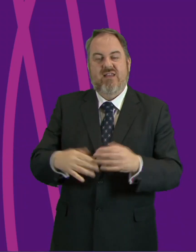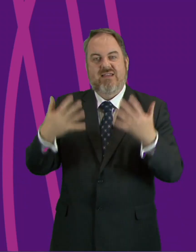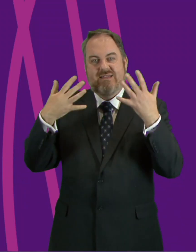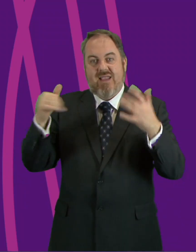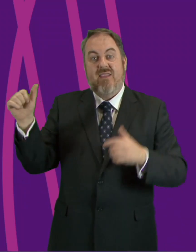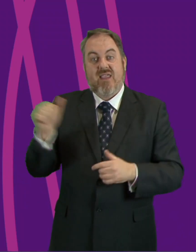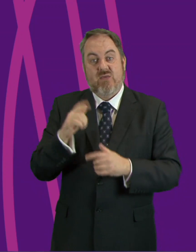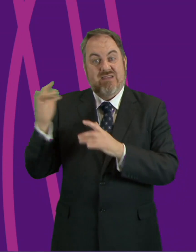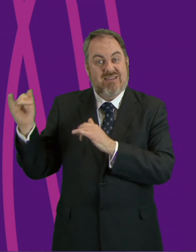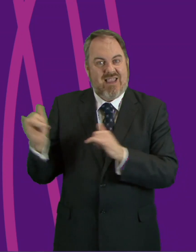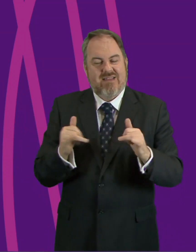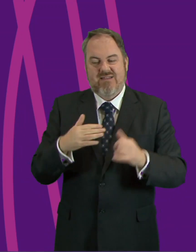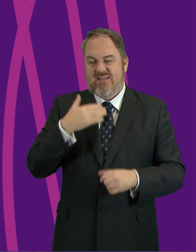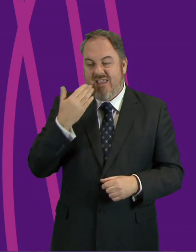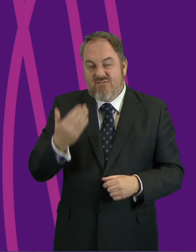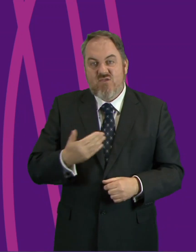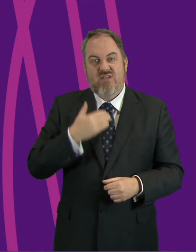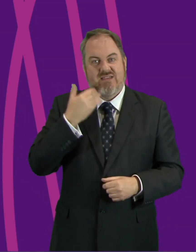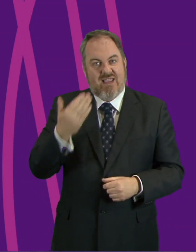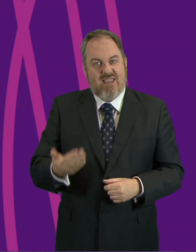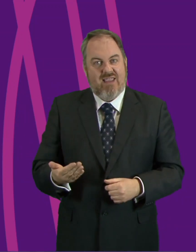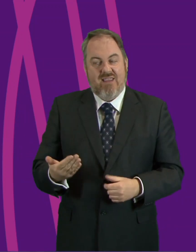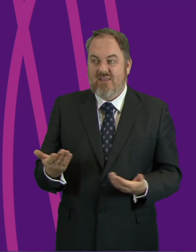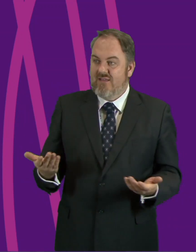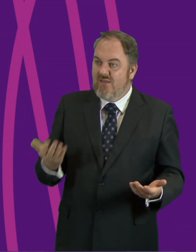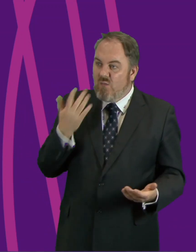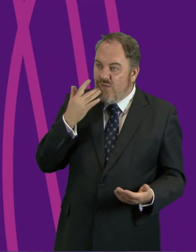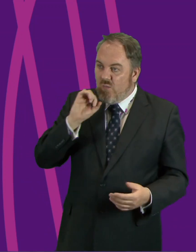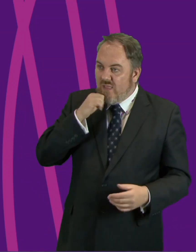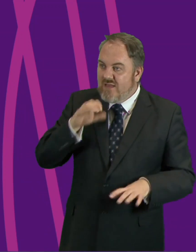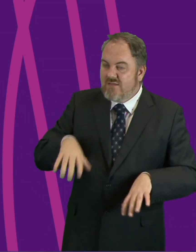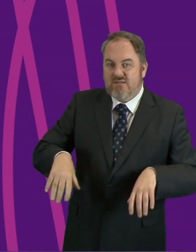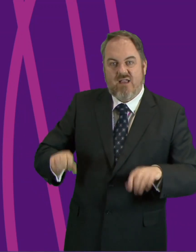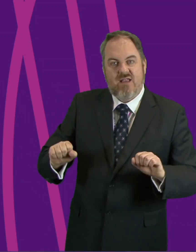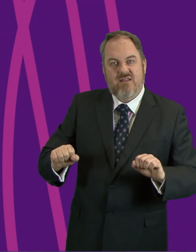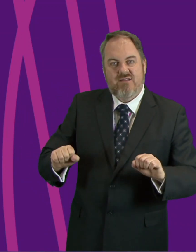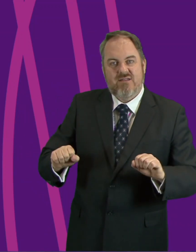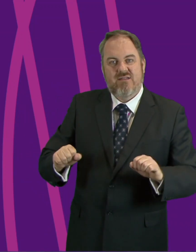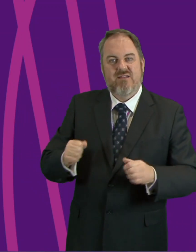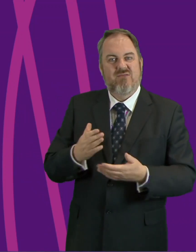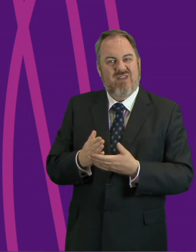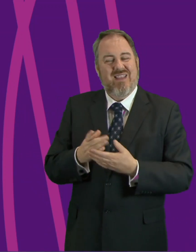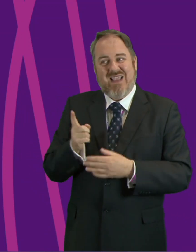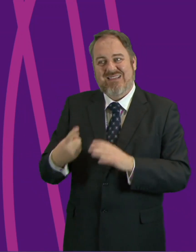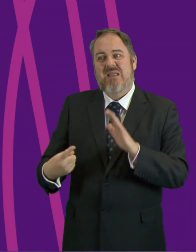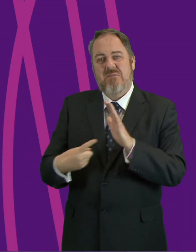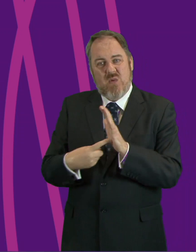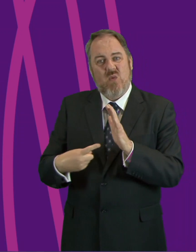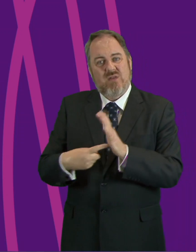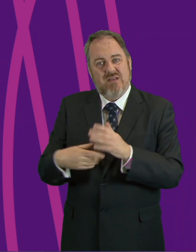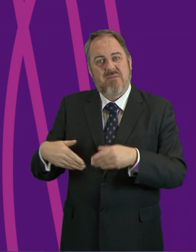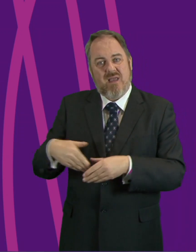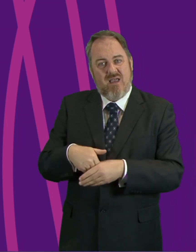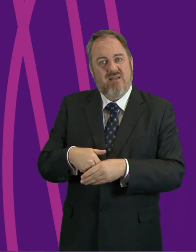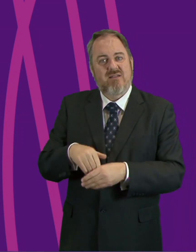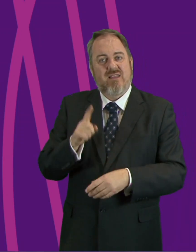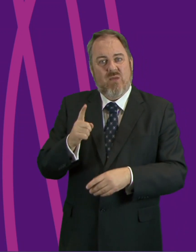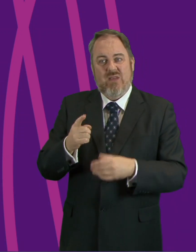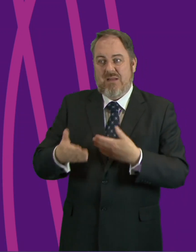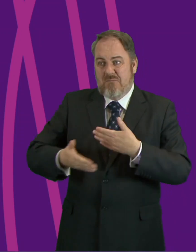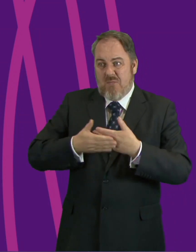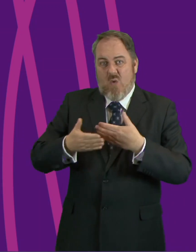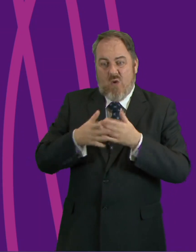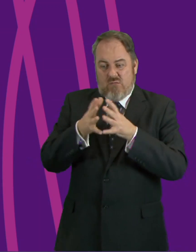capacity for testing? And does she agree that this is a necessary step forward to the mass testing that Scotland